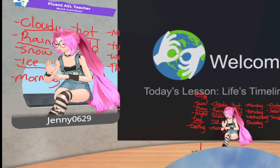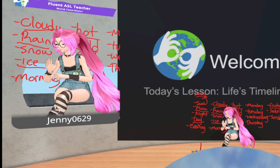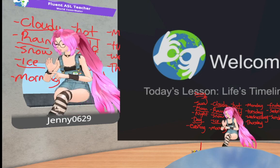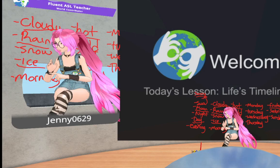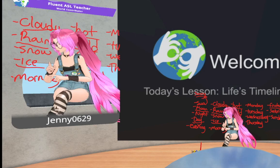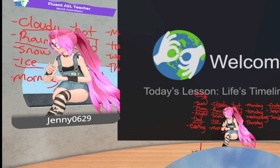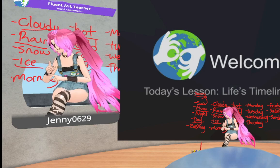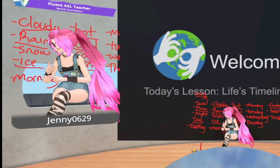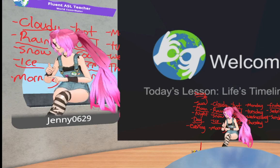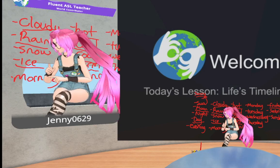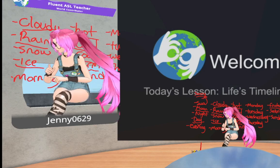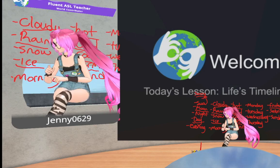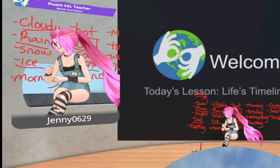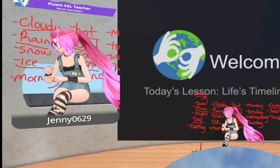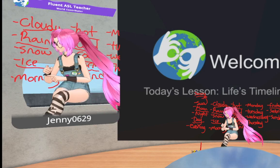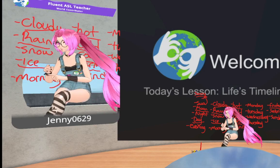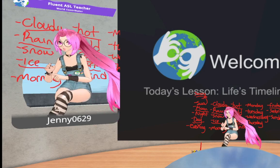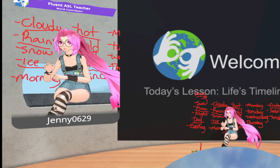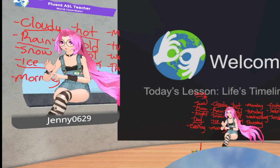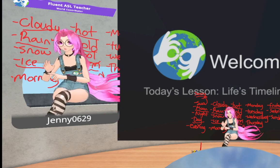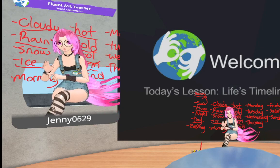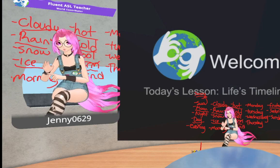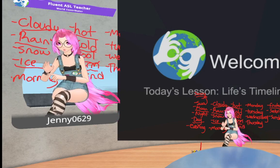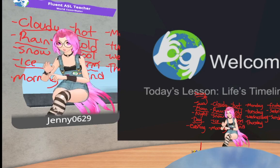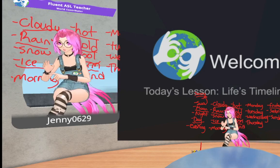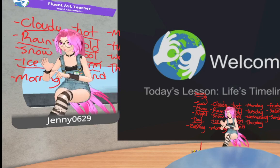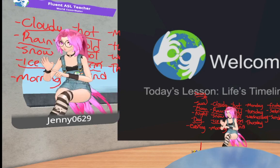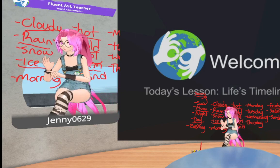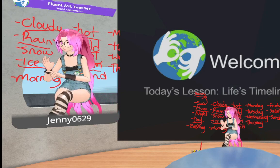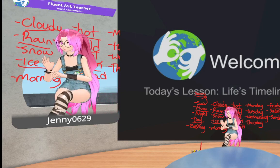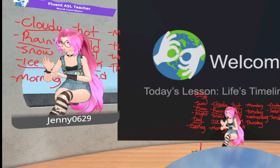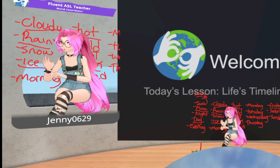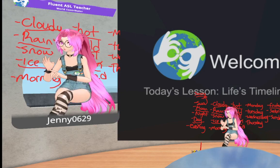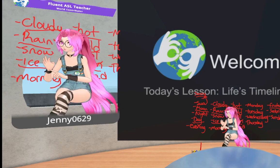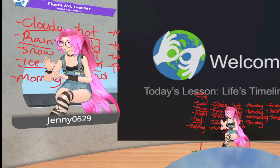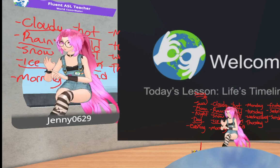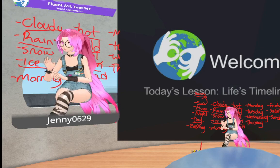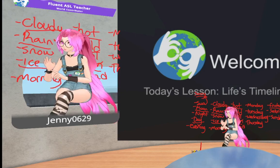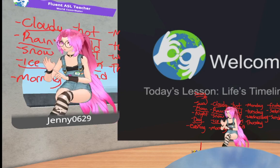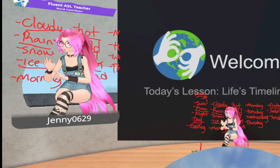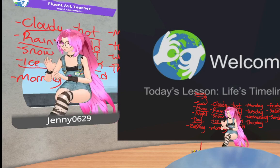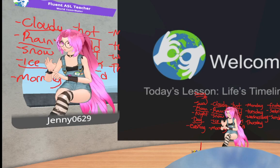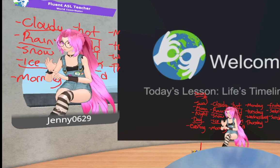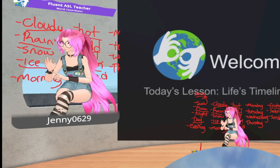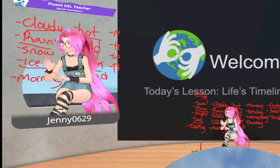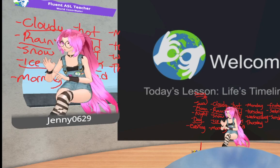another sign for bell specifically. No, I'm wrong.